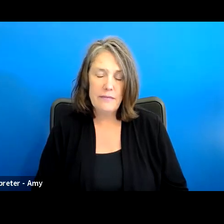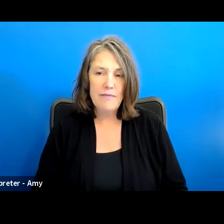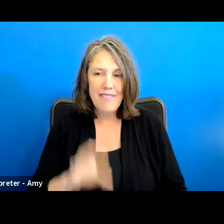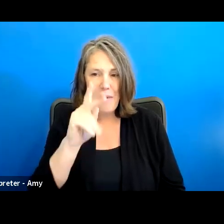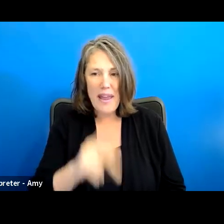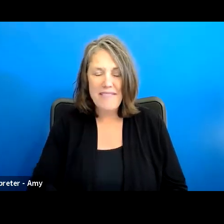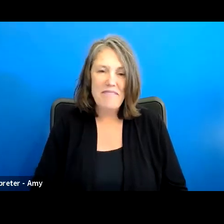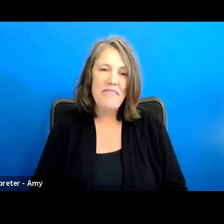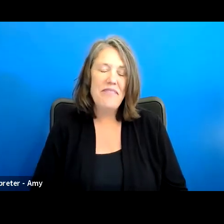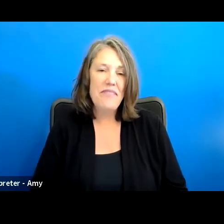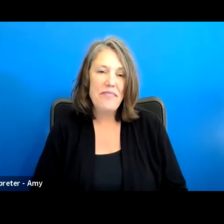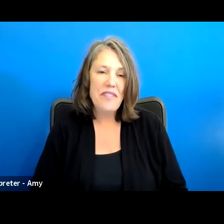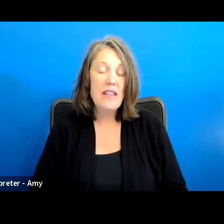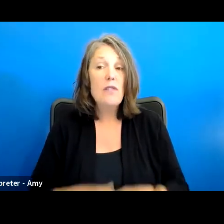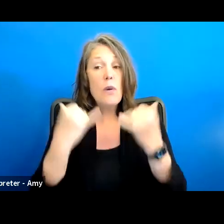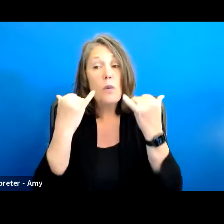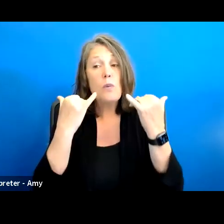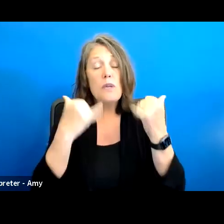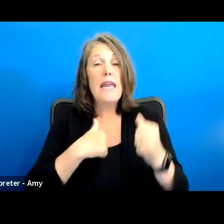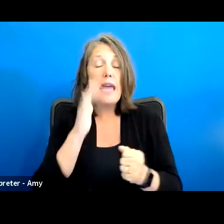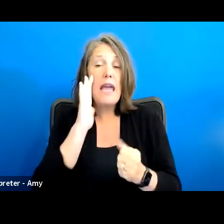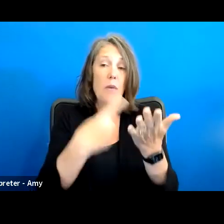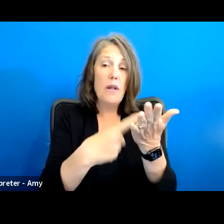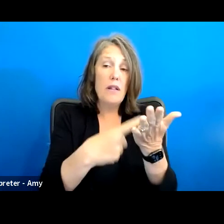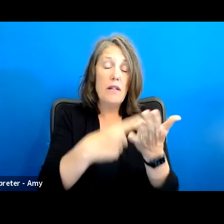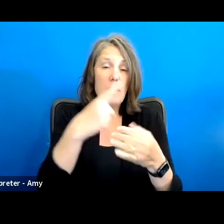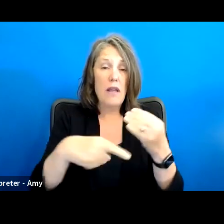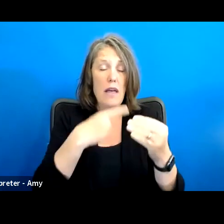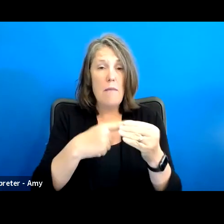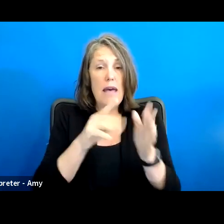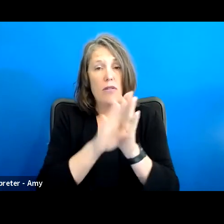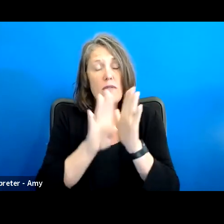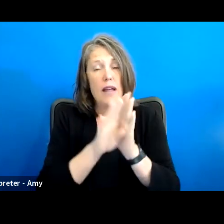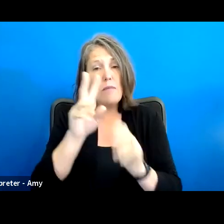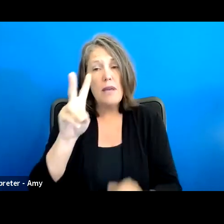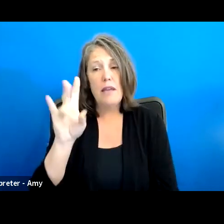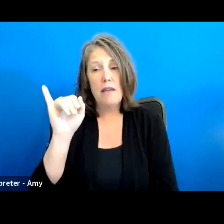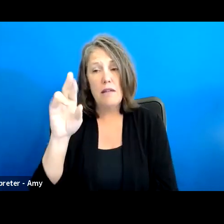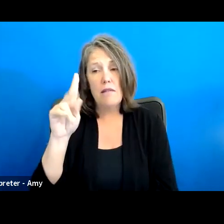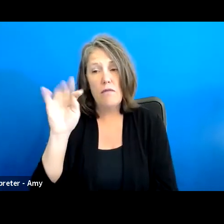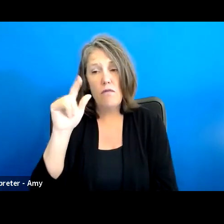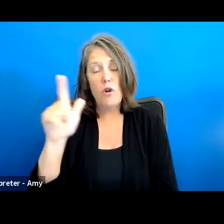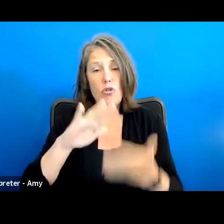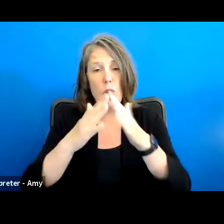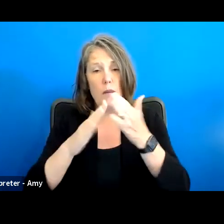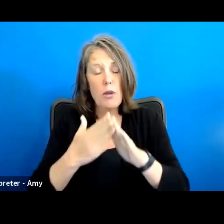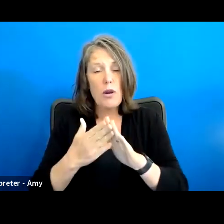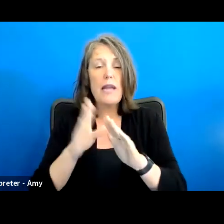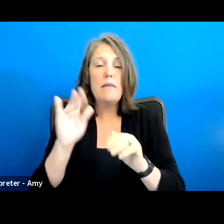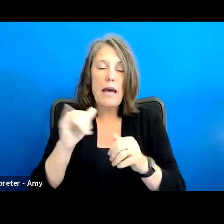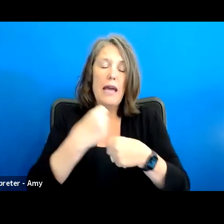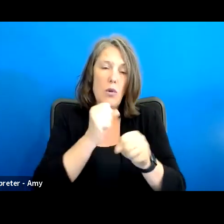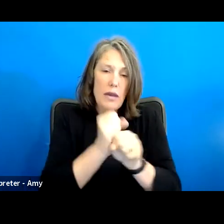All right. So today I'm going to be talking about developing virtual communities by